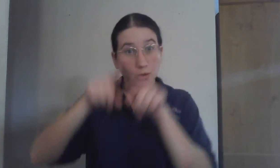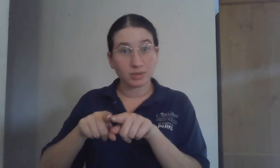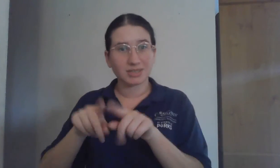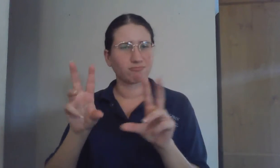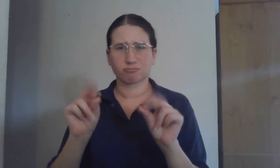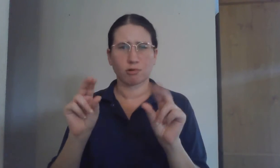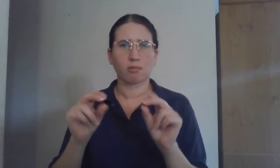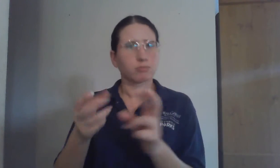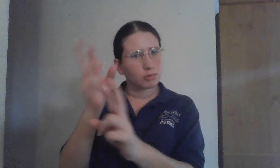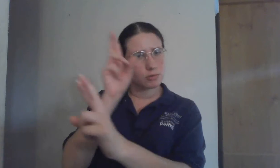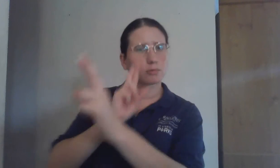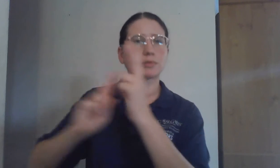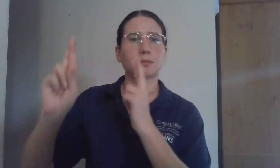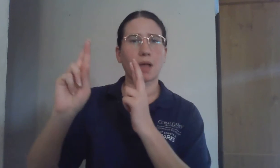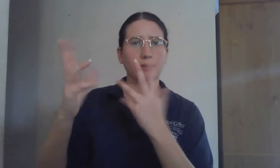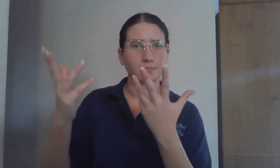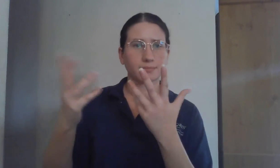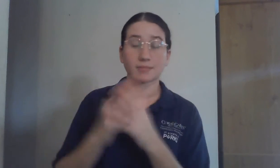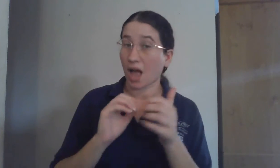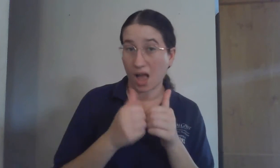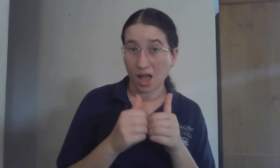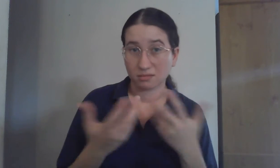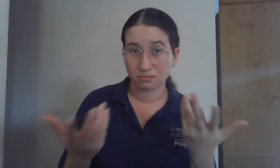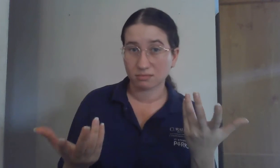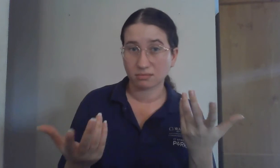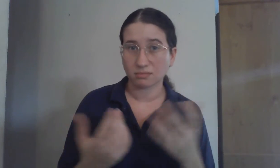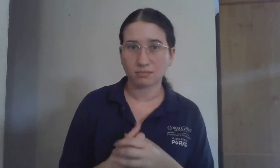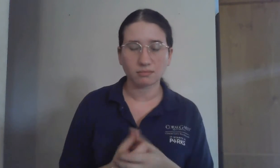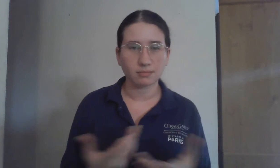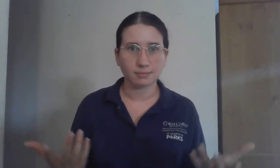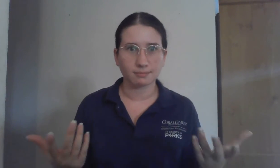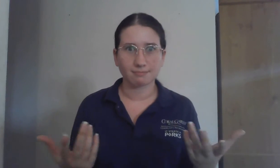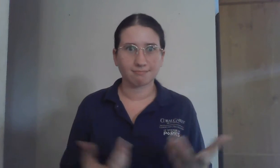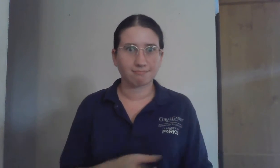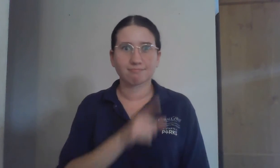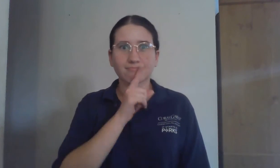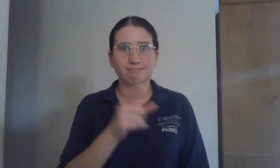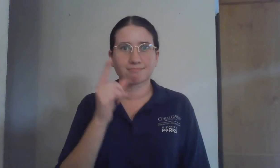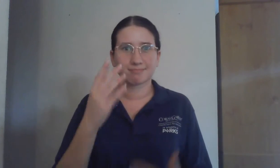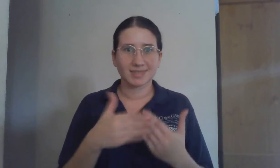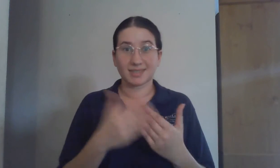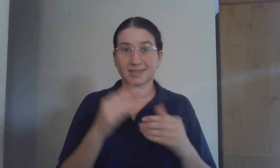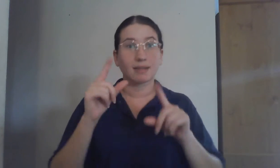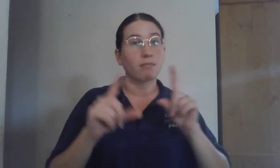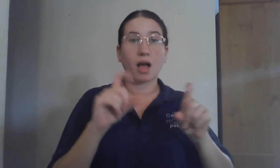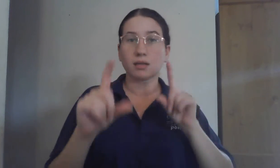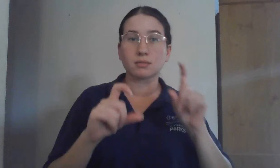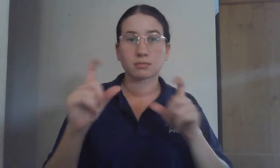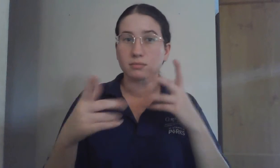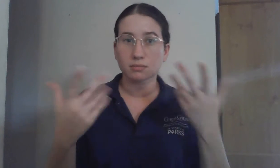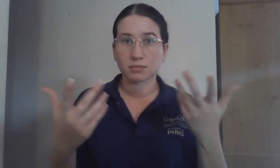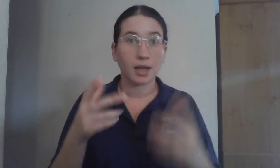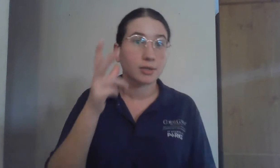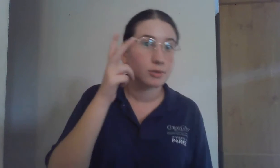respect that they see them. How do you do this? It's pretty straightforward. You ask questions and you listen, not